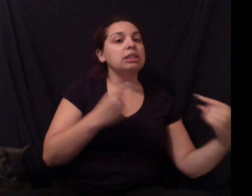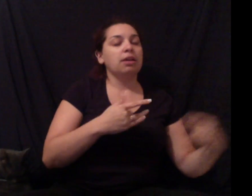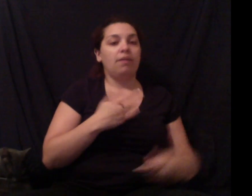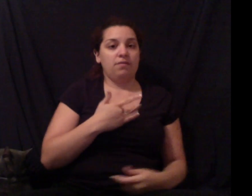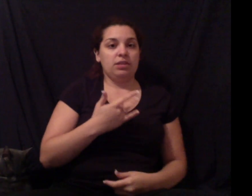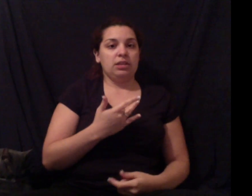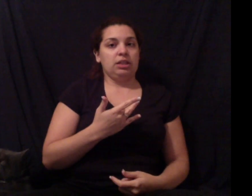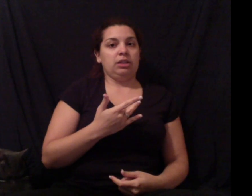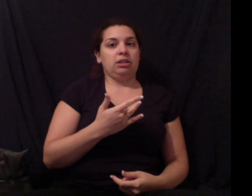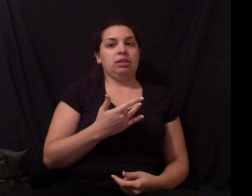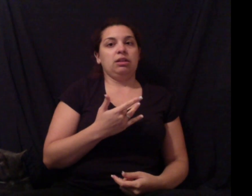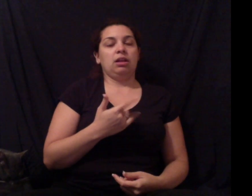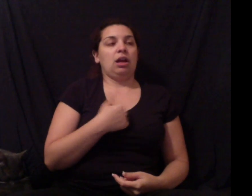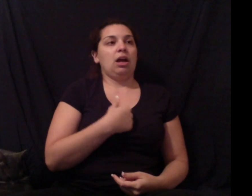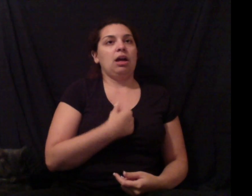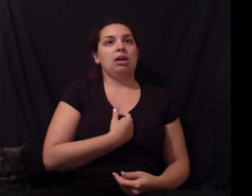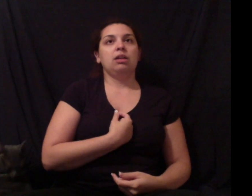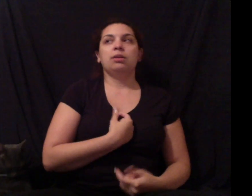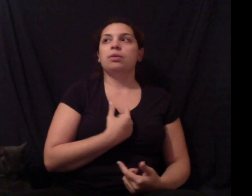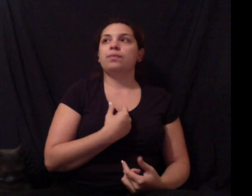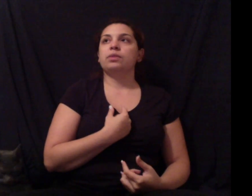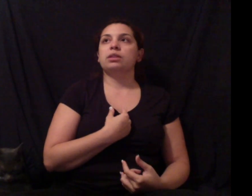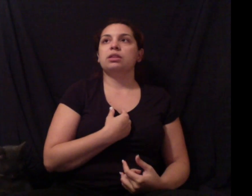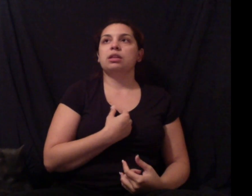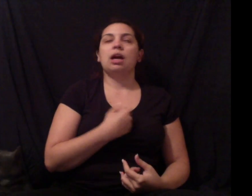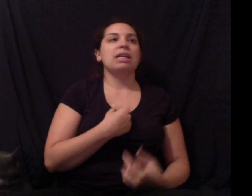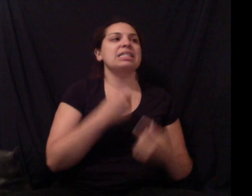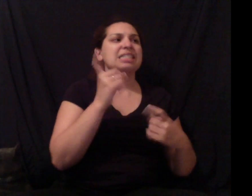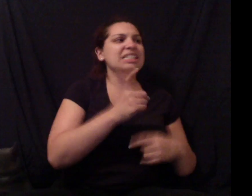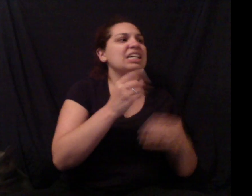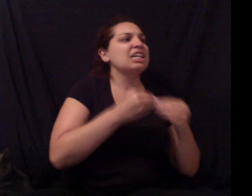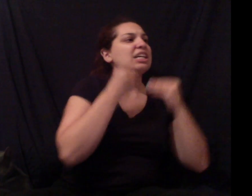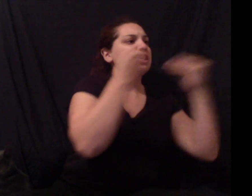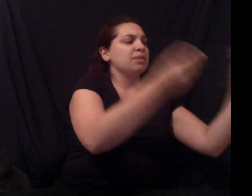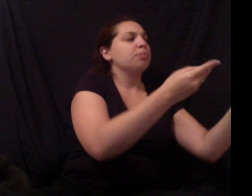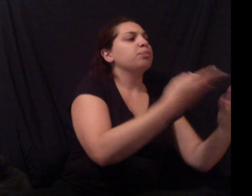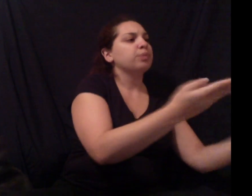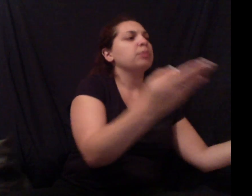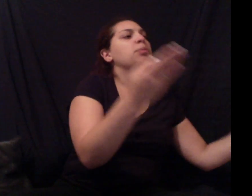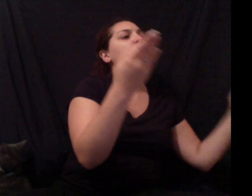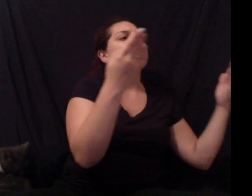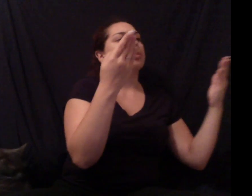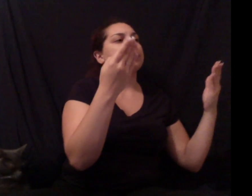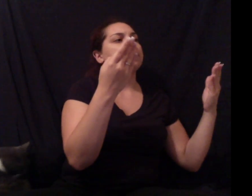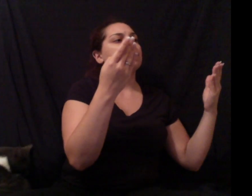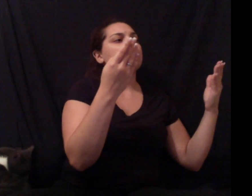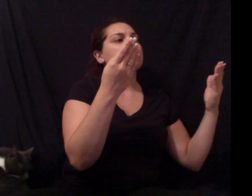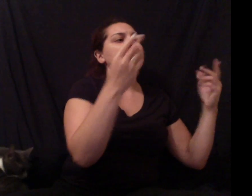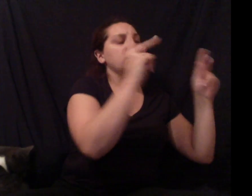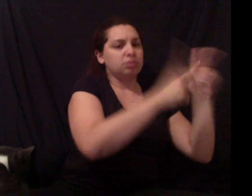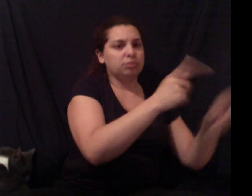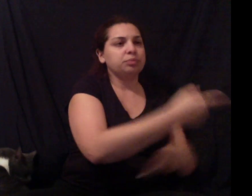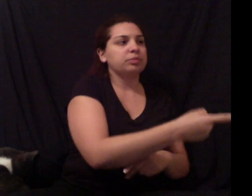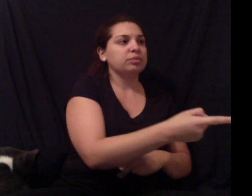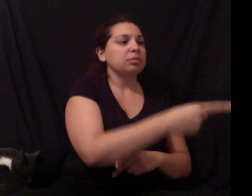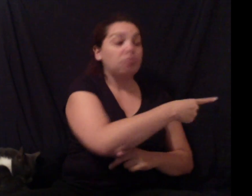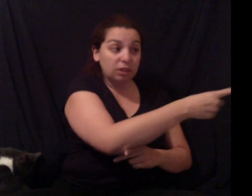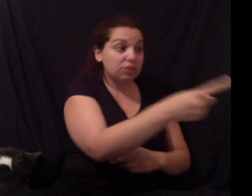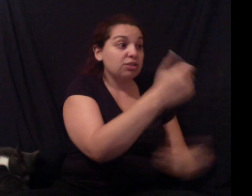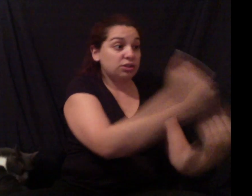feeling that I owe these people something. Like, not only are they supporting me, but